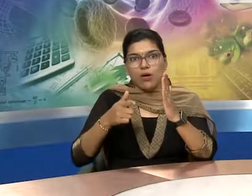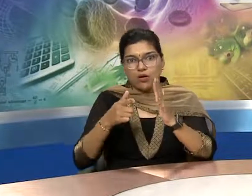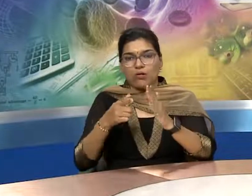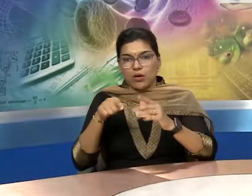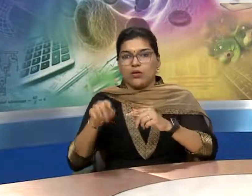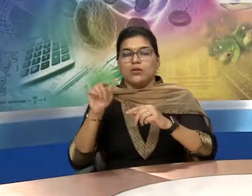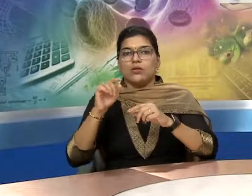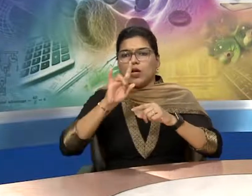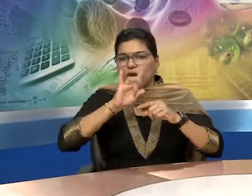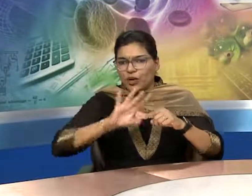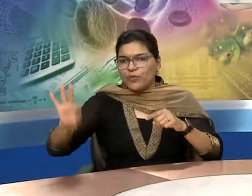yearly.